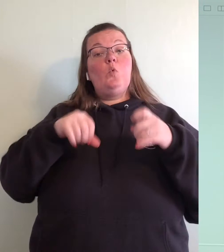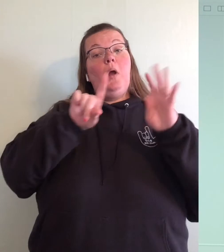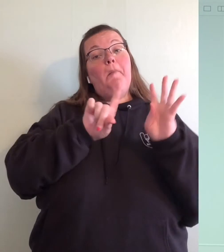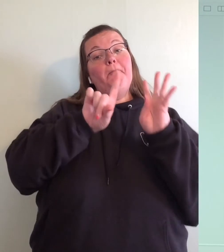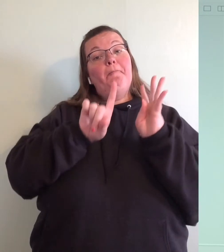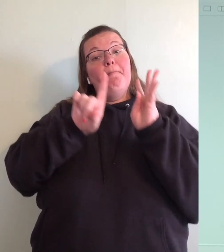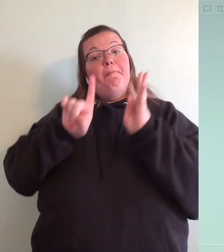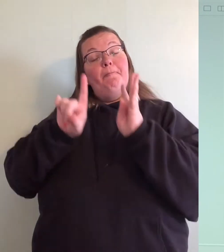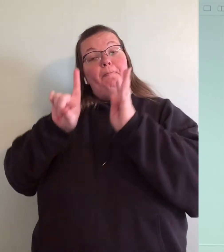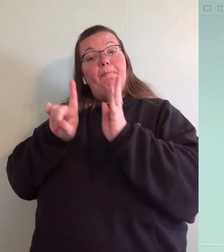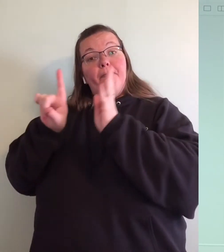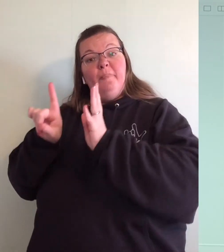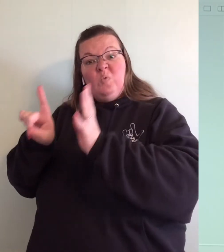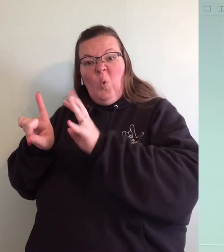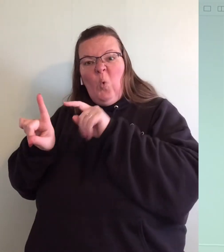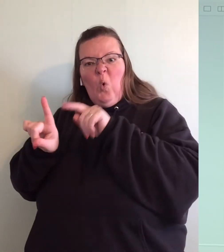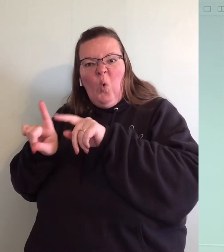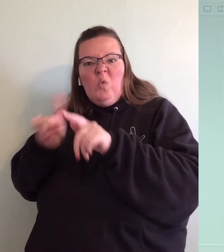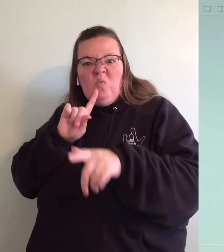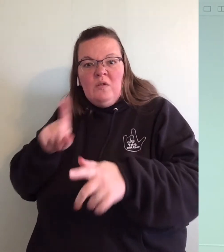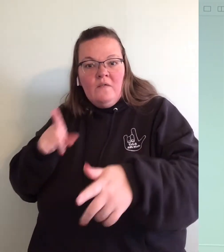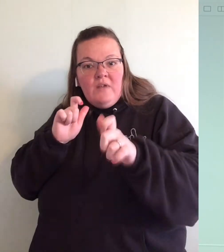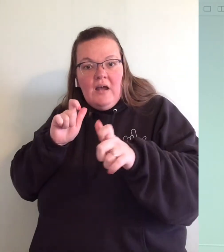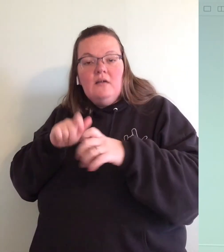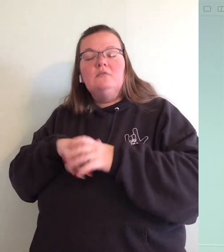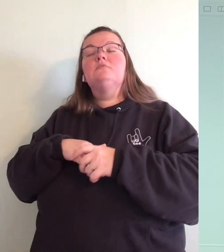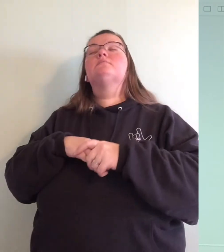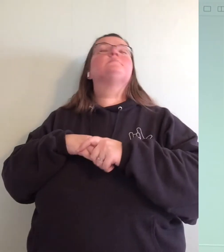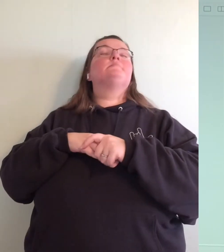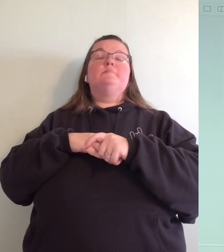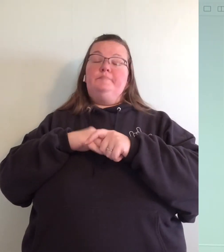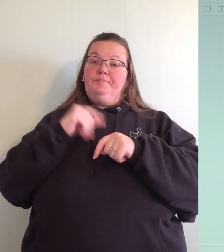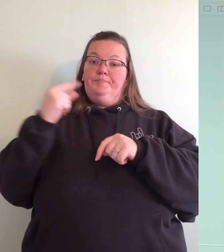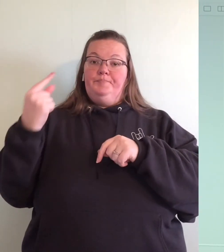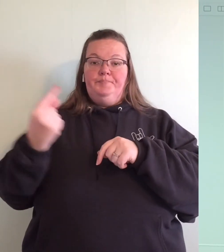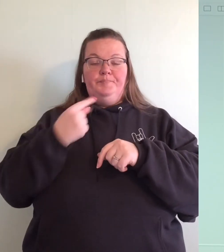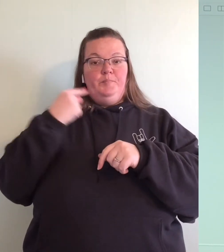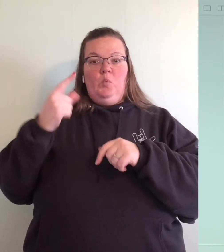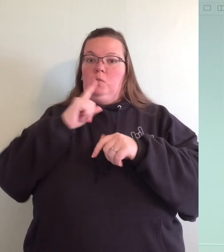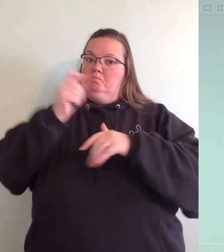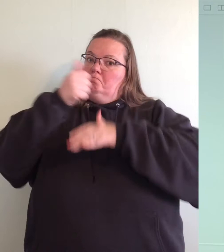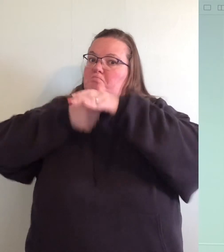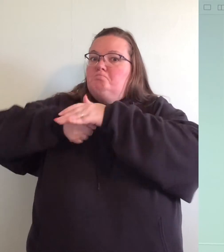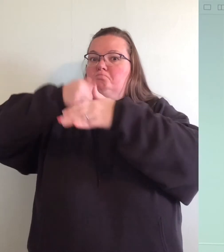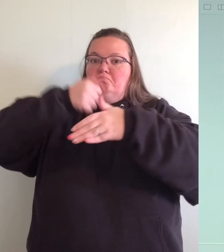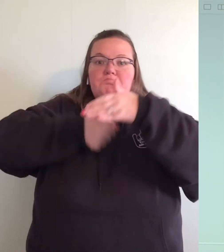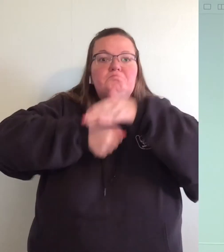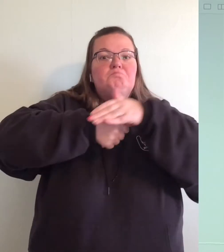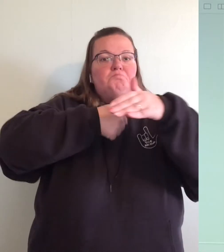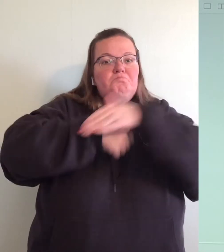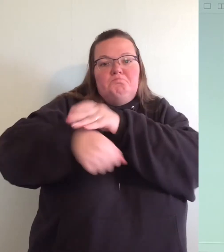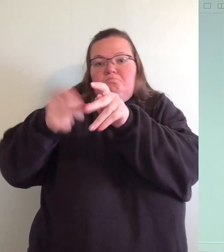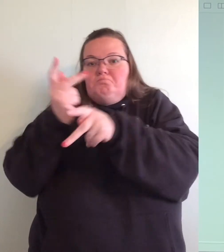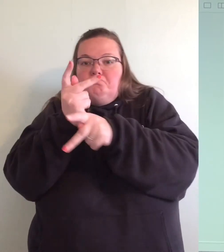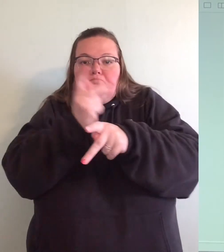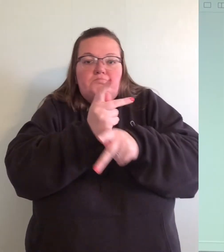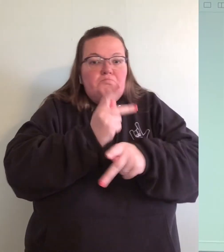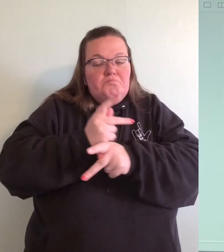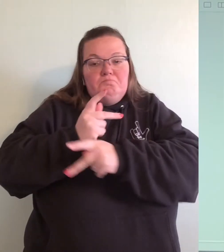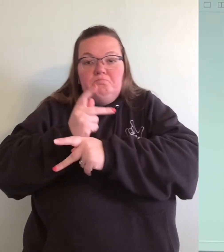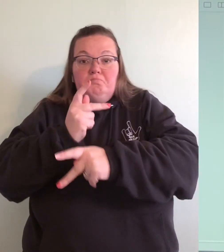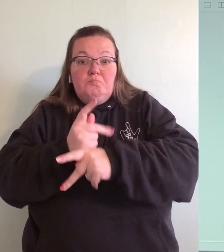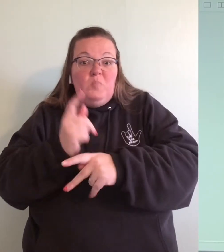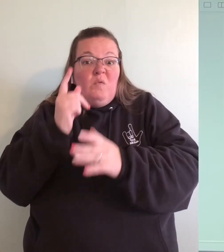new friend, who led them at a surprisingly quick pace, and always in the thickest part of the forest, for over an